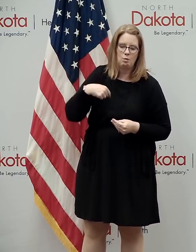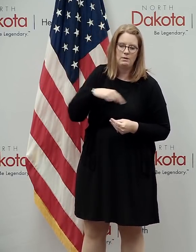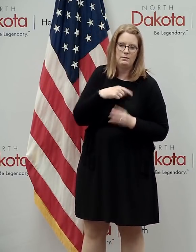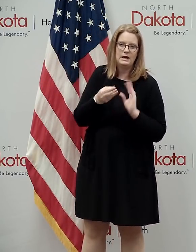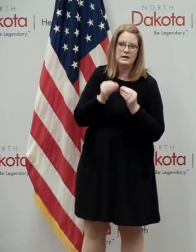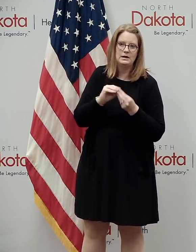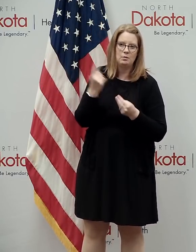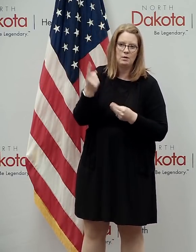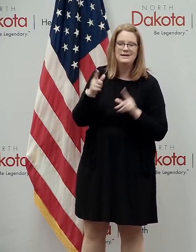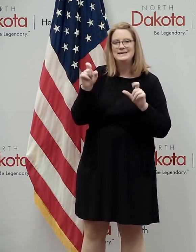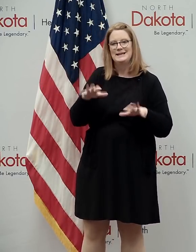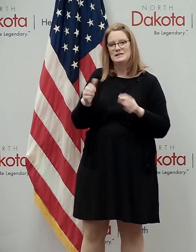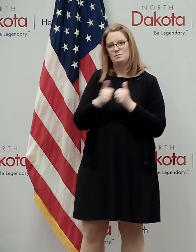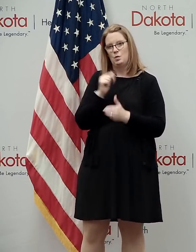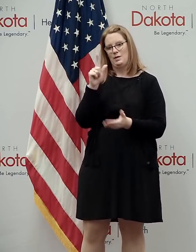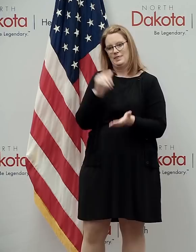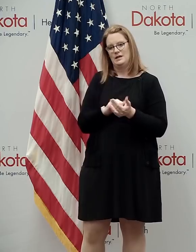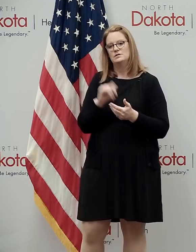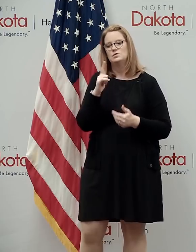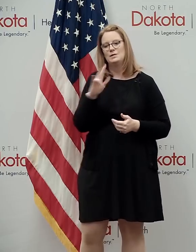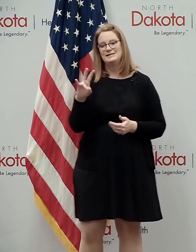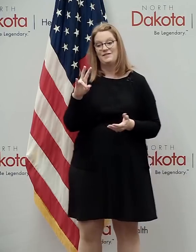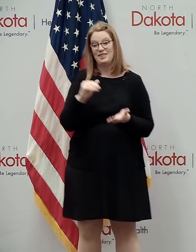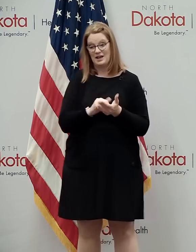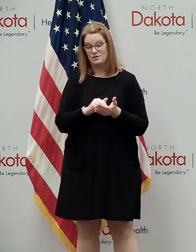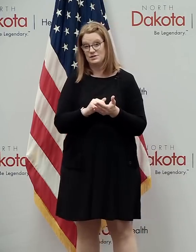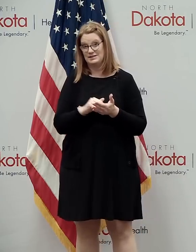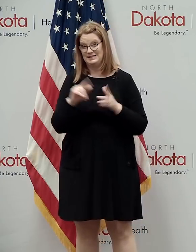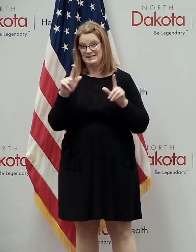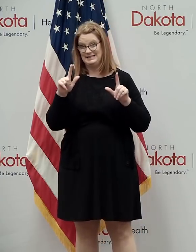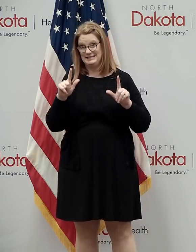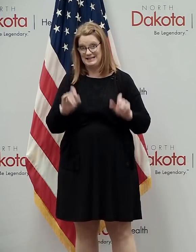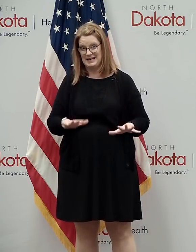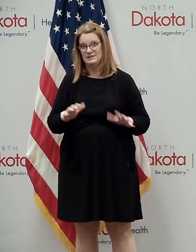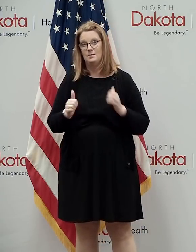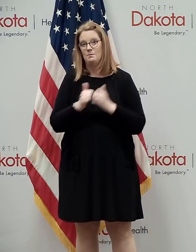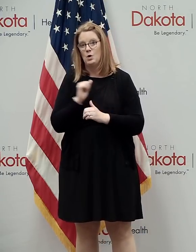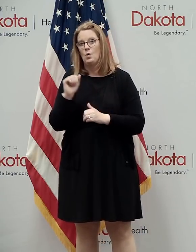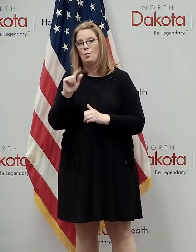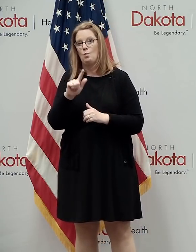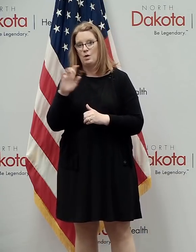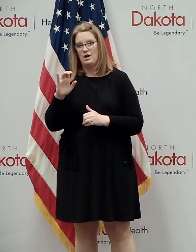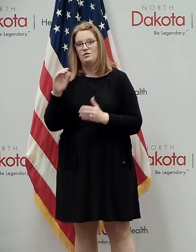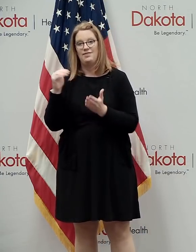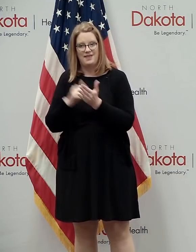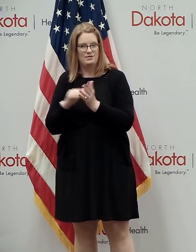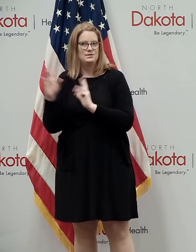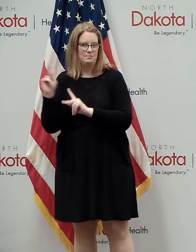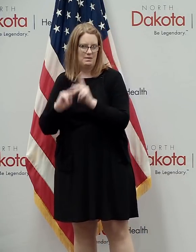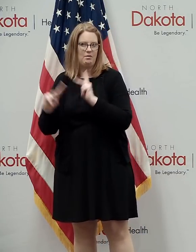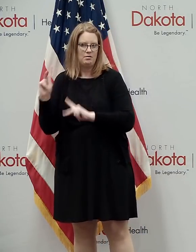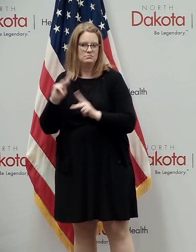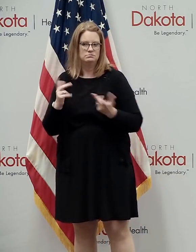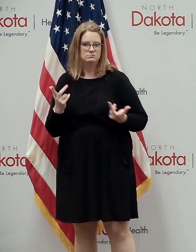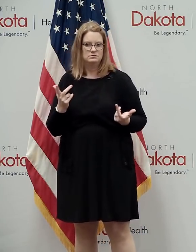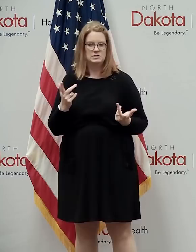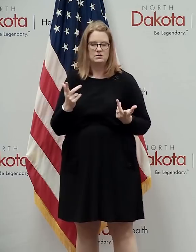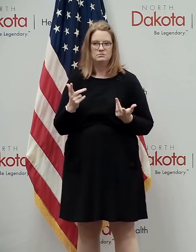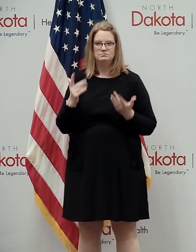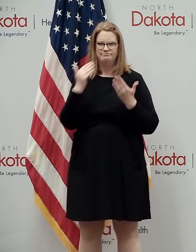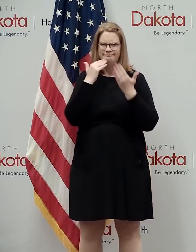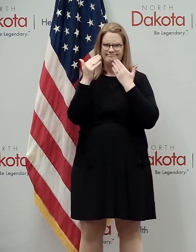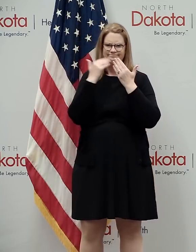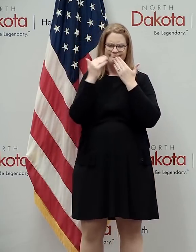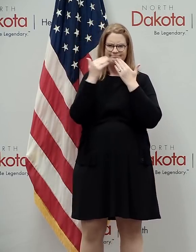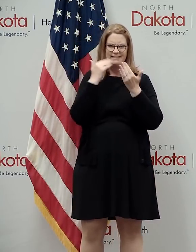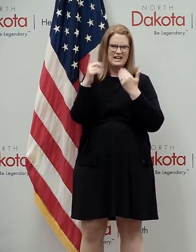per thousand at 27,000 tests per 100,000 folks. So again, thanks to everybody